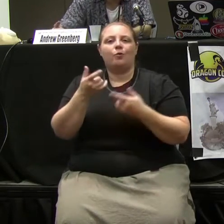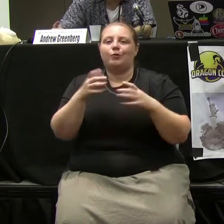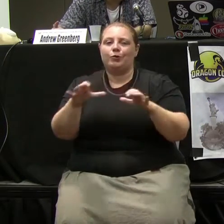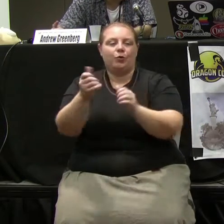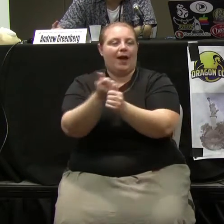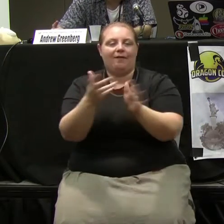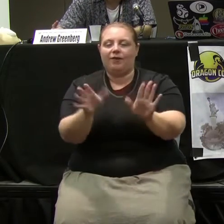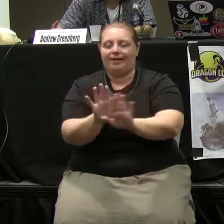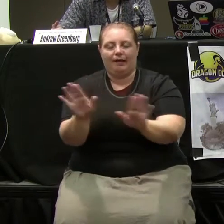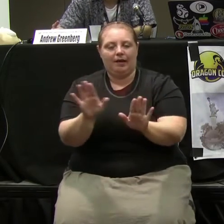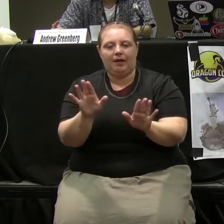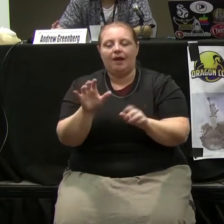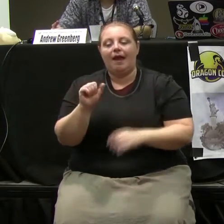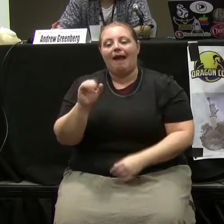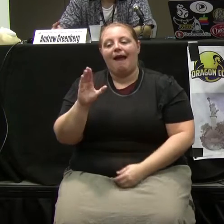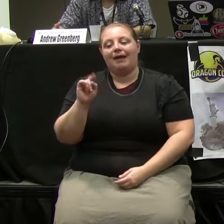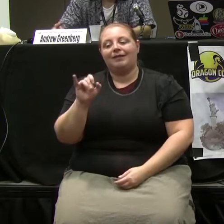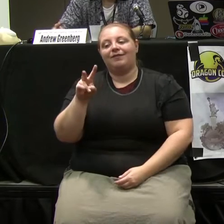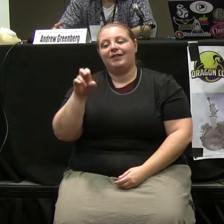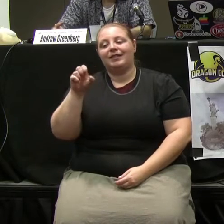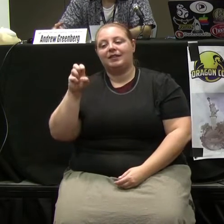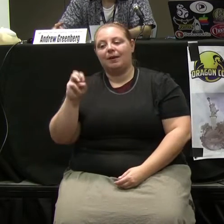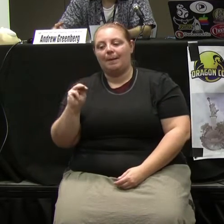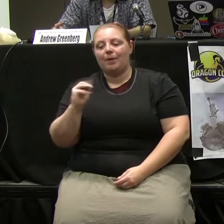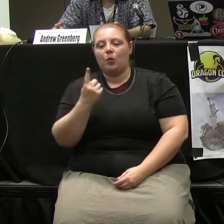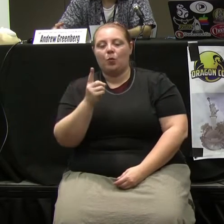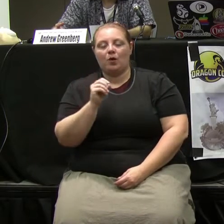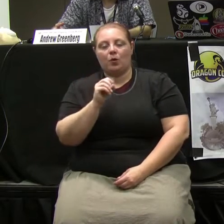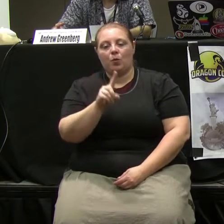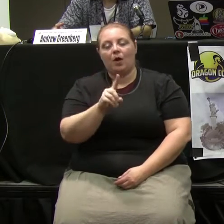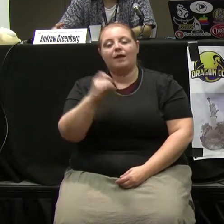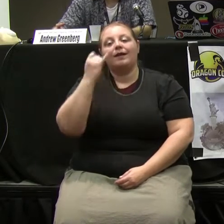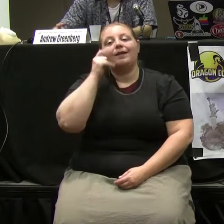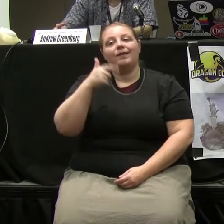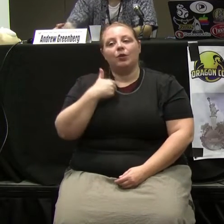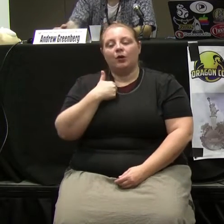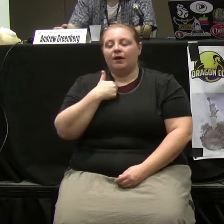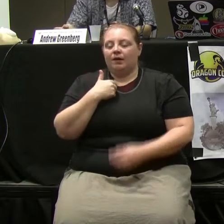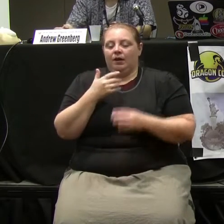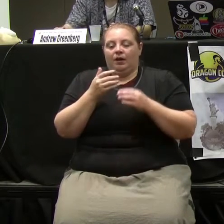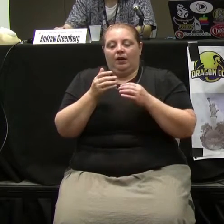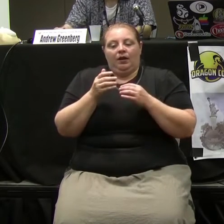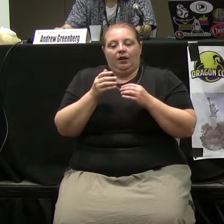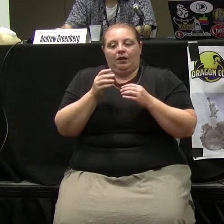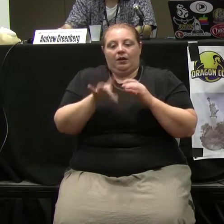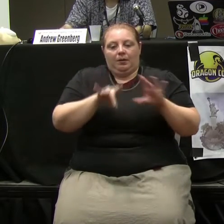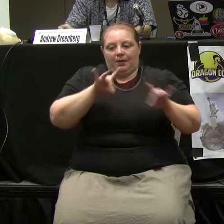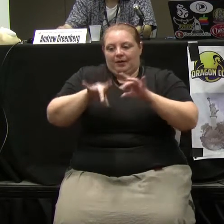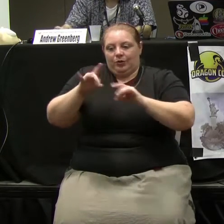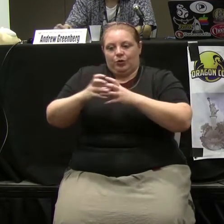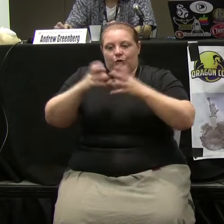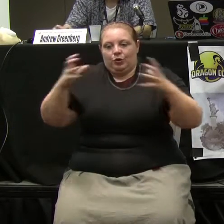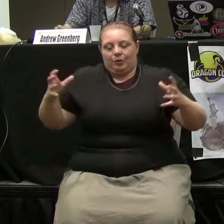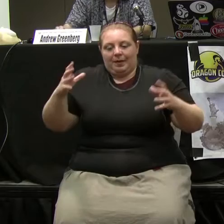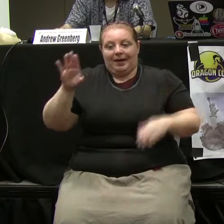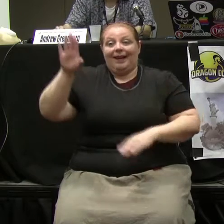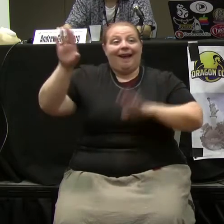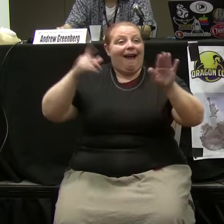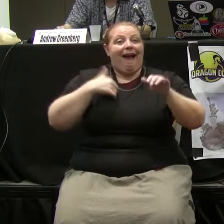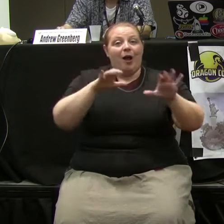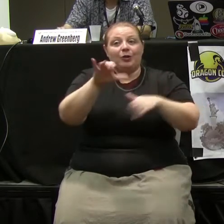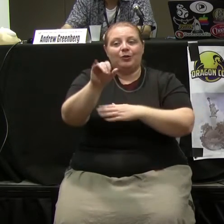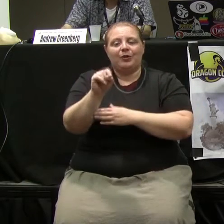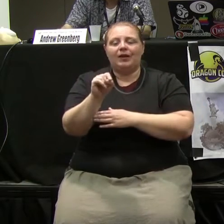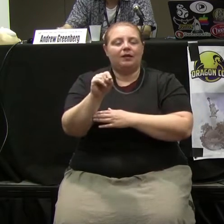everything. Now we're getting into activism 101. If you start spreading yourself too thin, almost nothing gets done. So you really do want to focus on